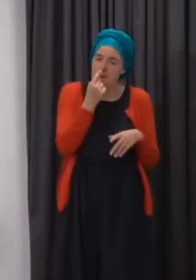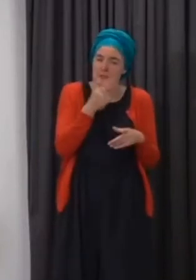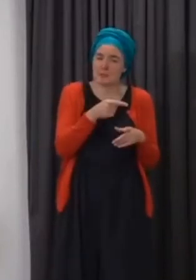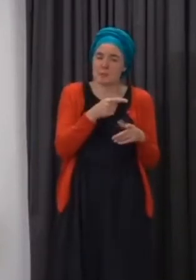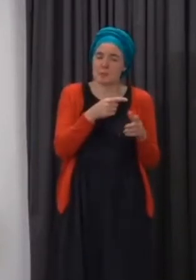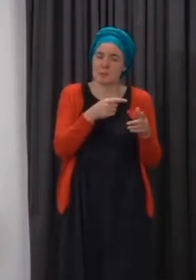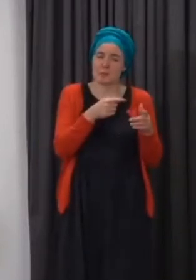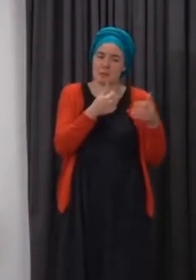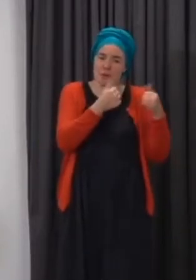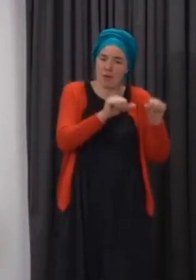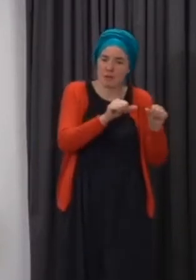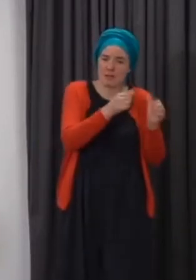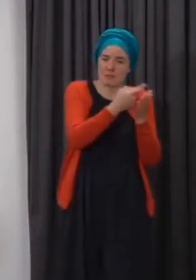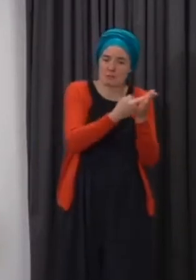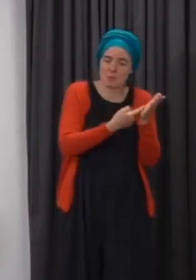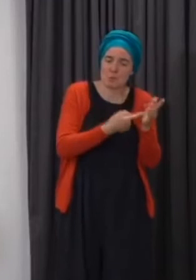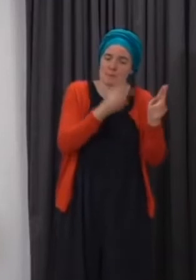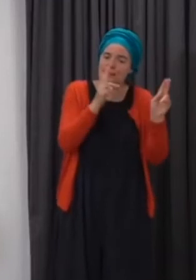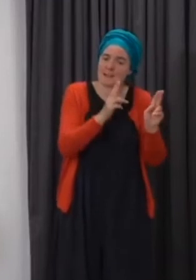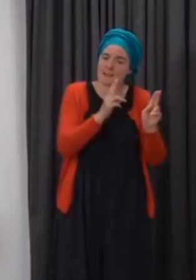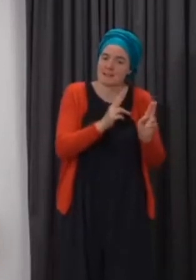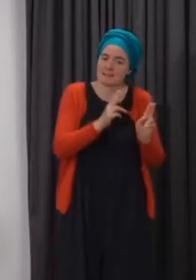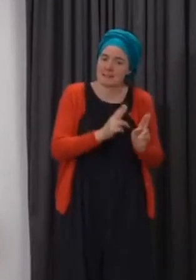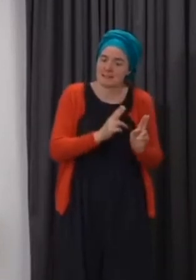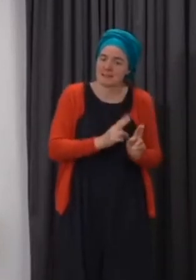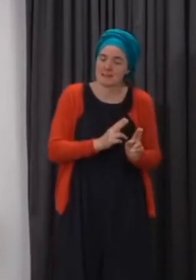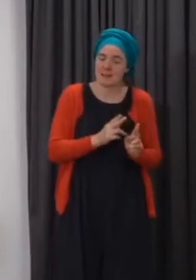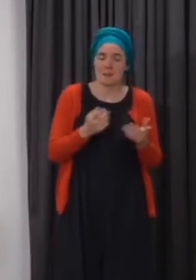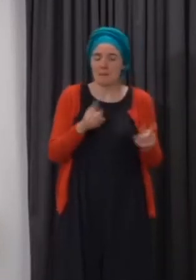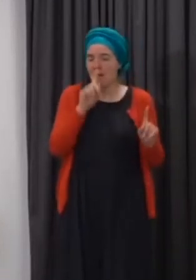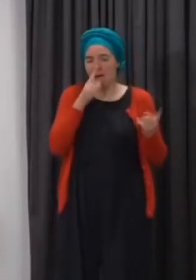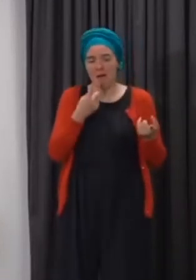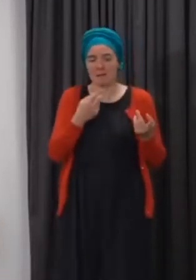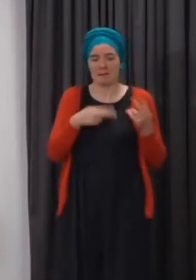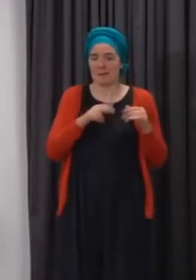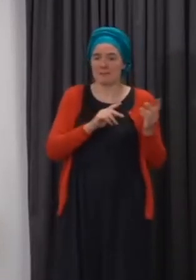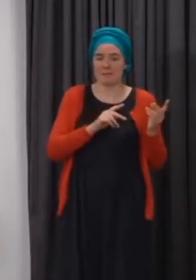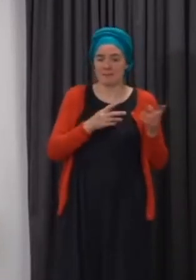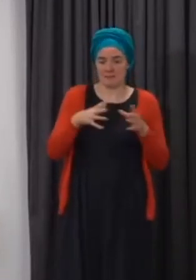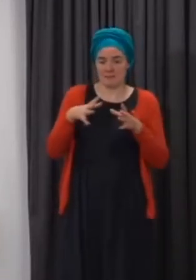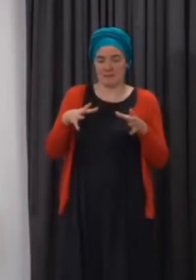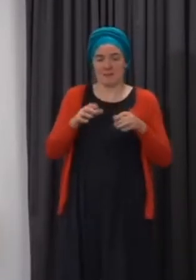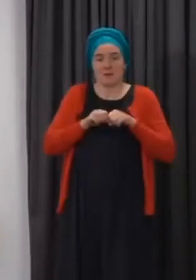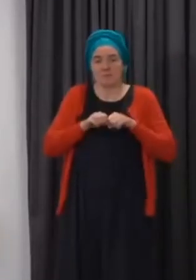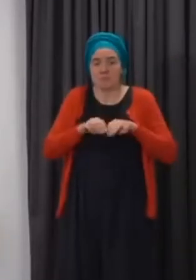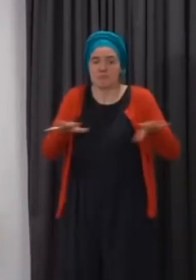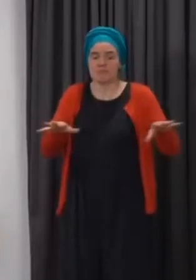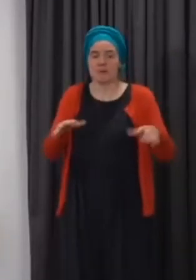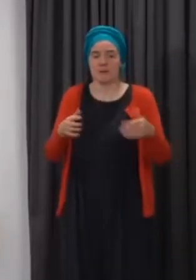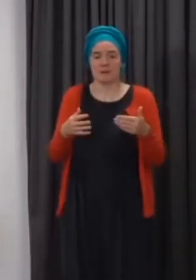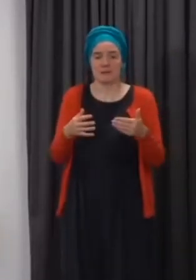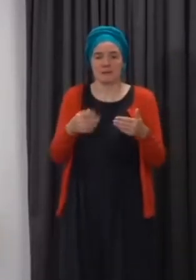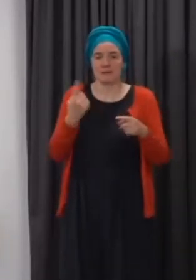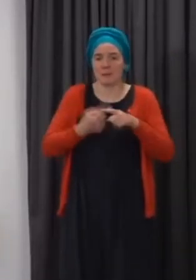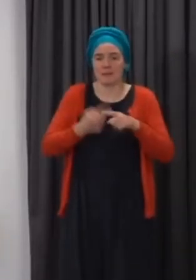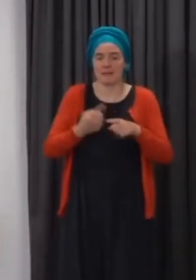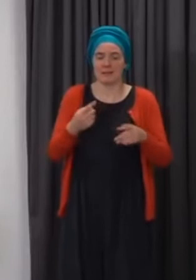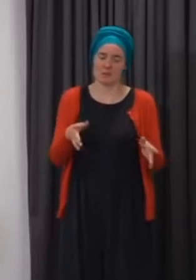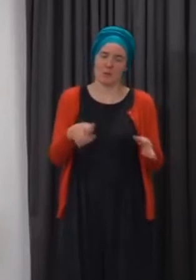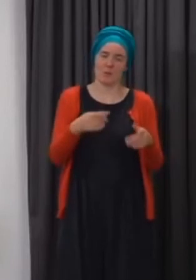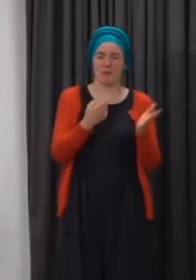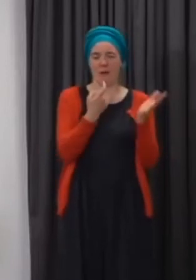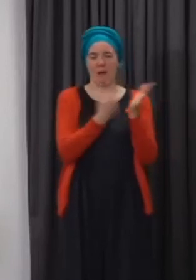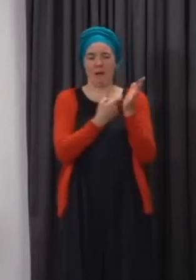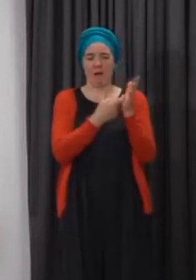seeing difficulties arise within our NHS services, or indeed the community transmission rate or the reproduction rate, the R